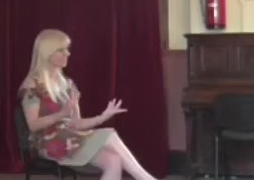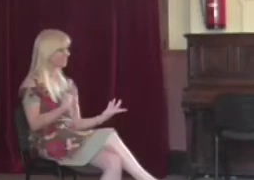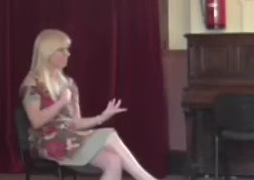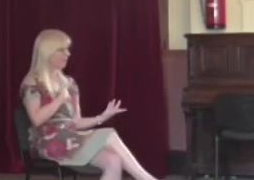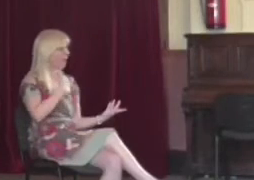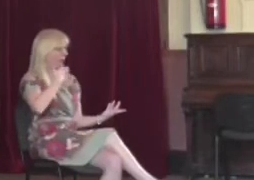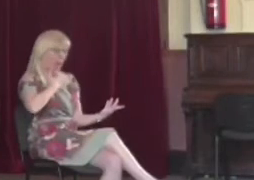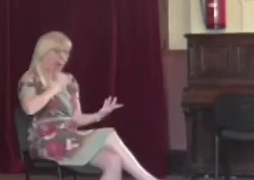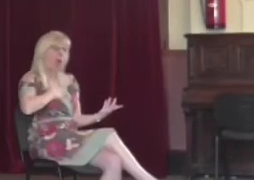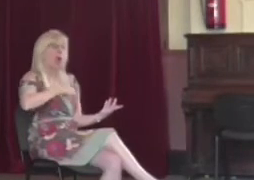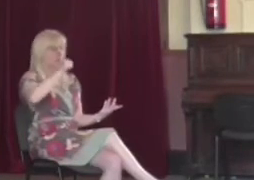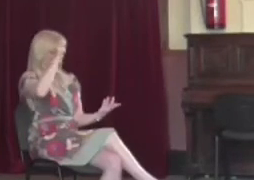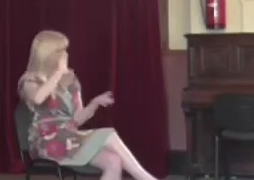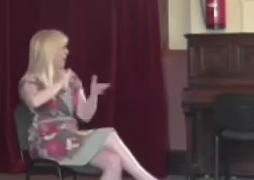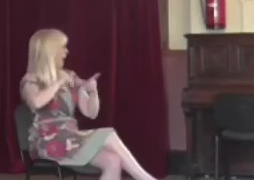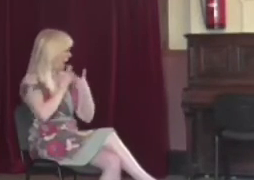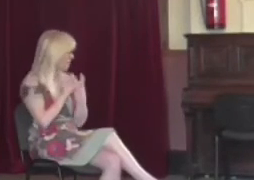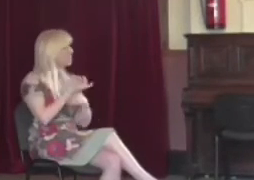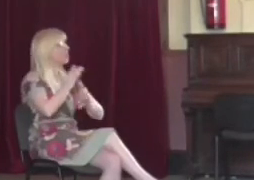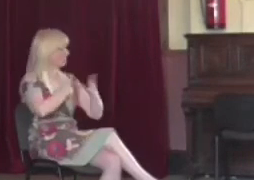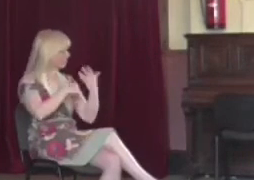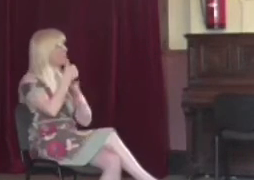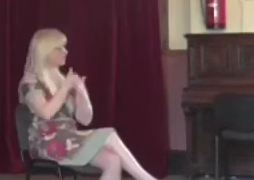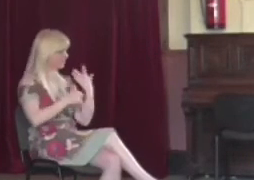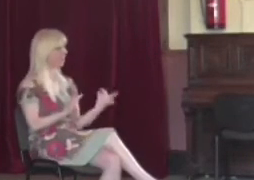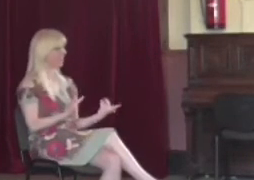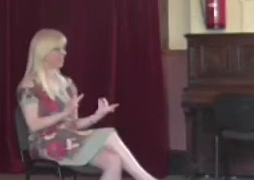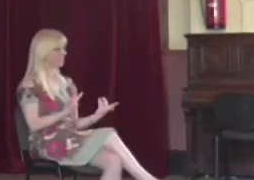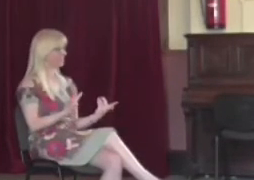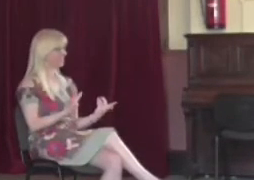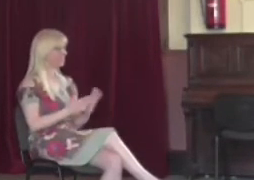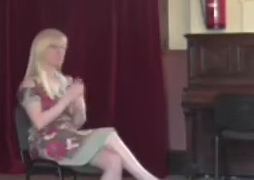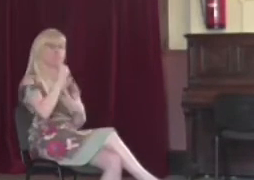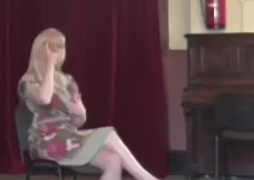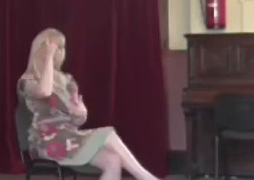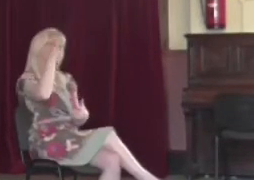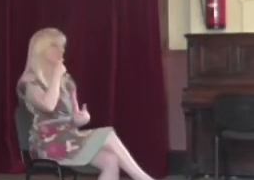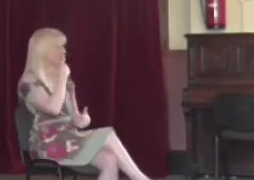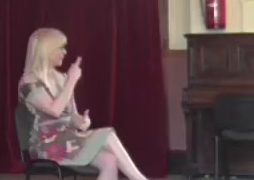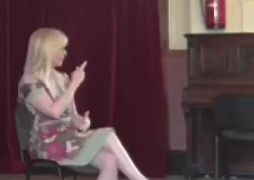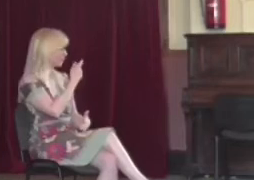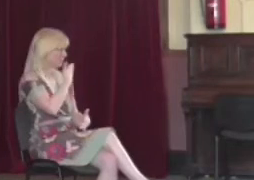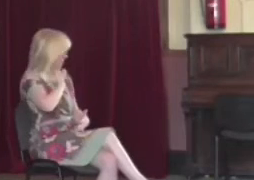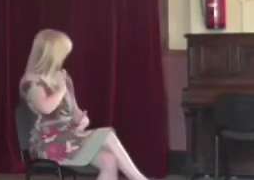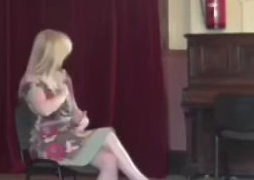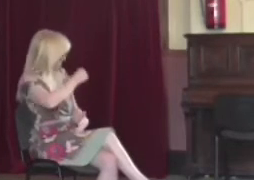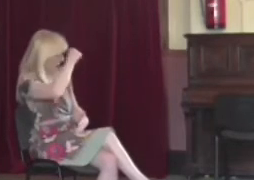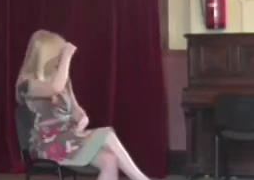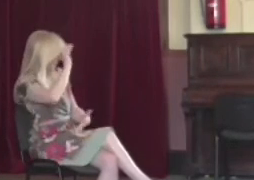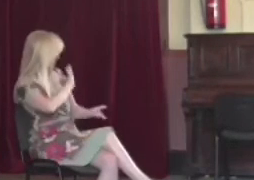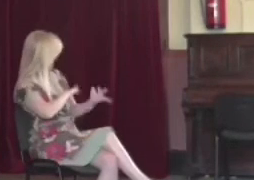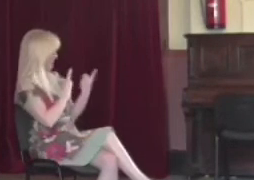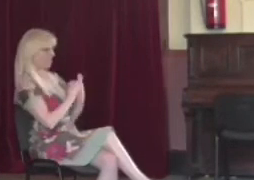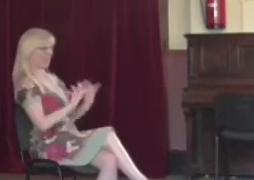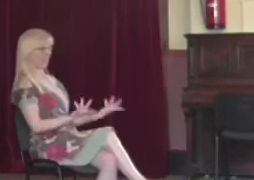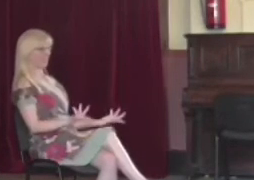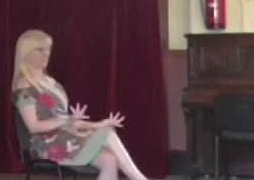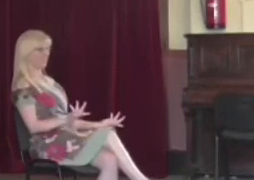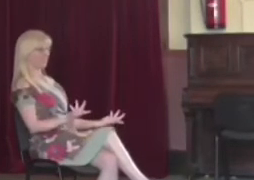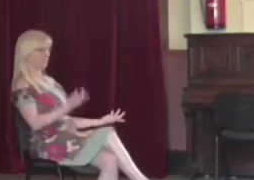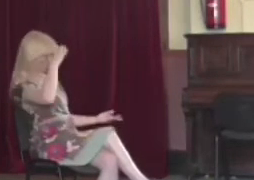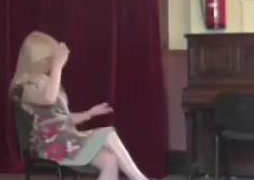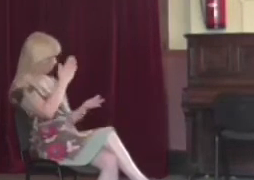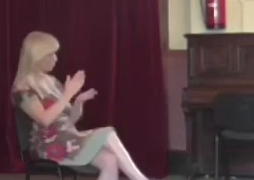When he becomes your focus, everything else is irrelevant. You just need to be obedient. And amazingly, I've